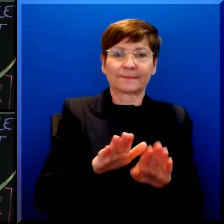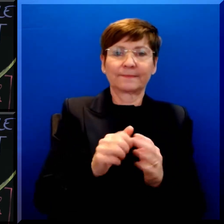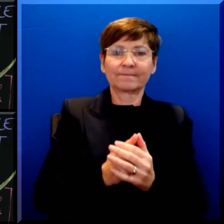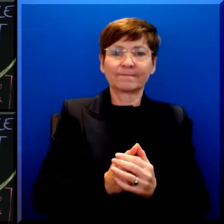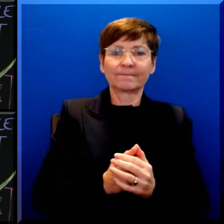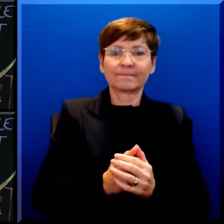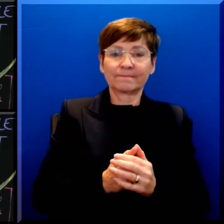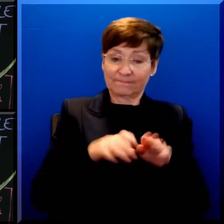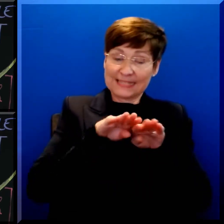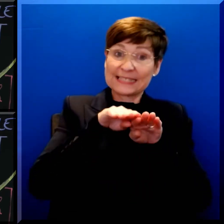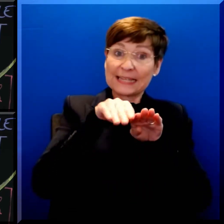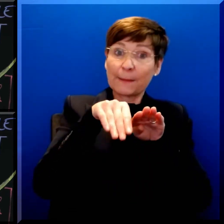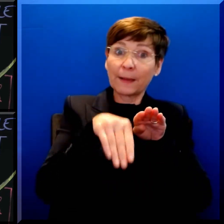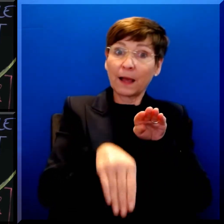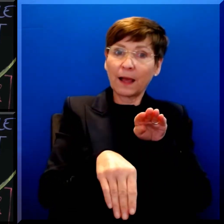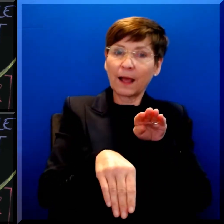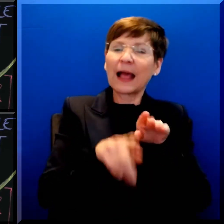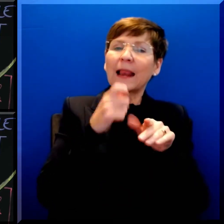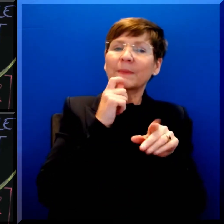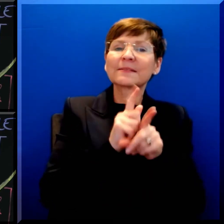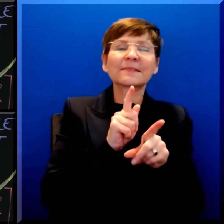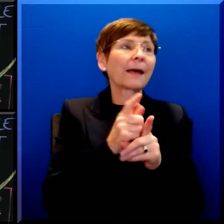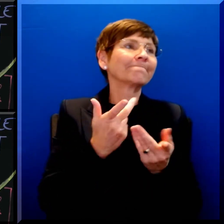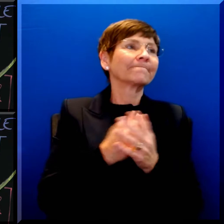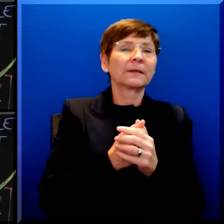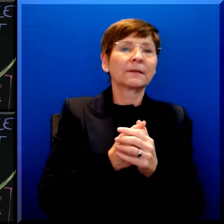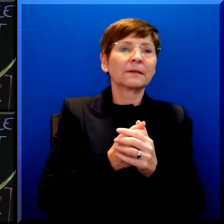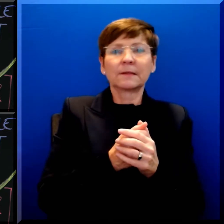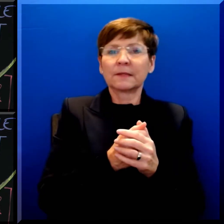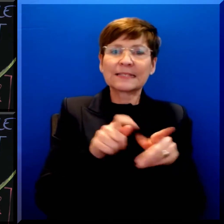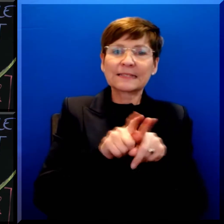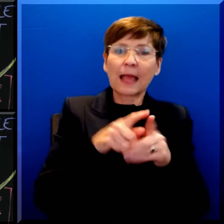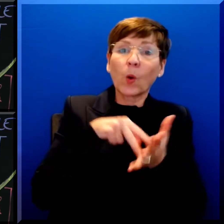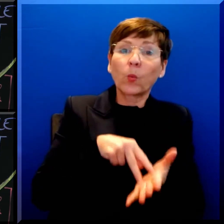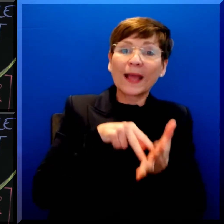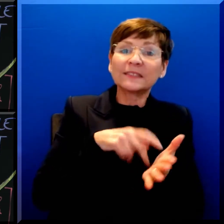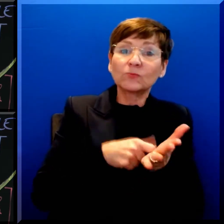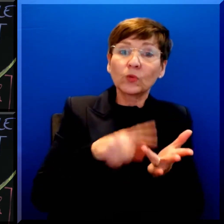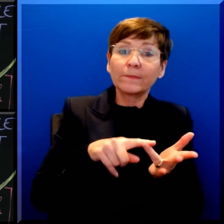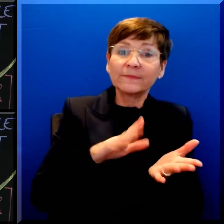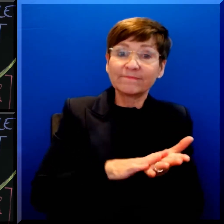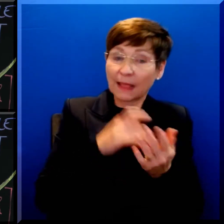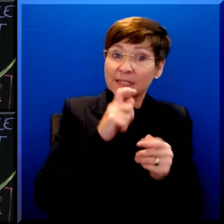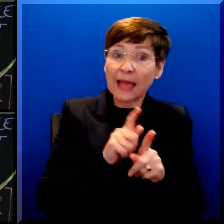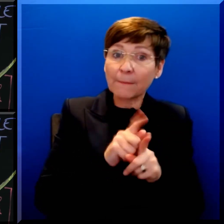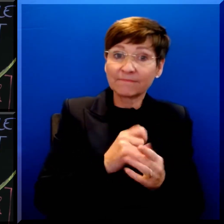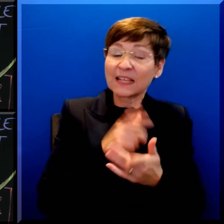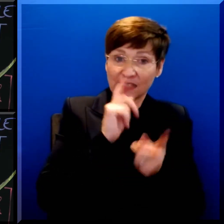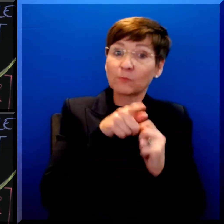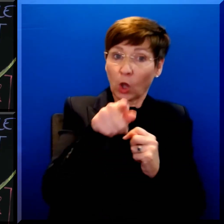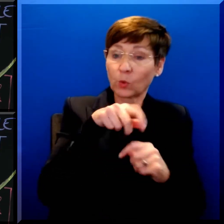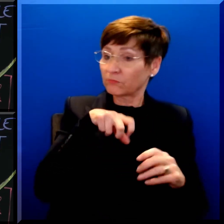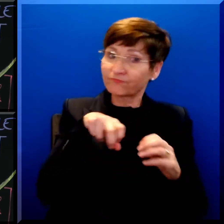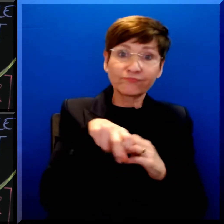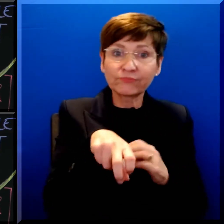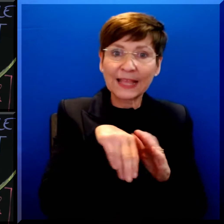think of the dip as God's waiting room. It's where he takes every follower of Christ at some point in their journey to grow and mature